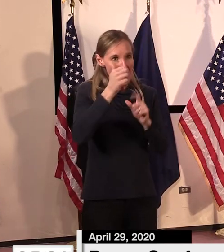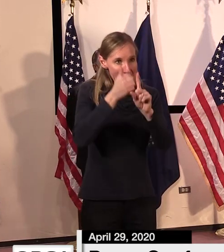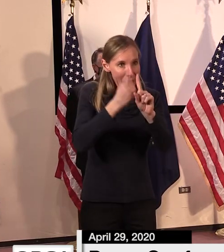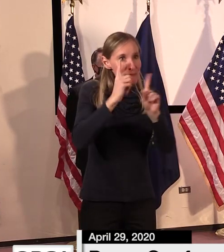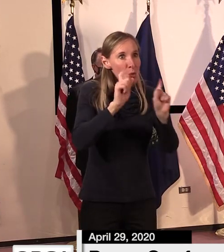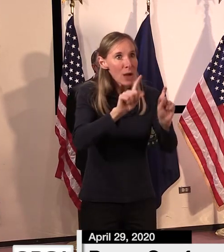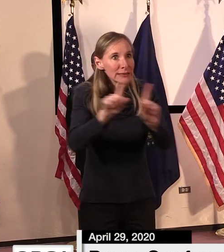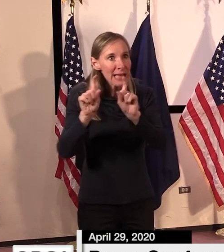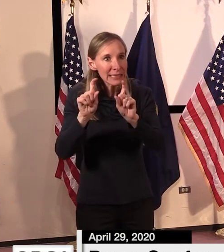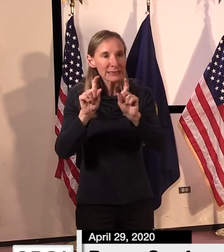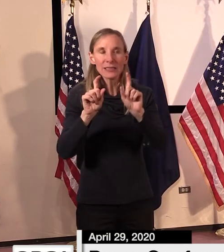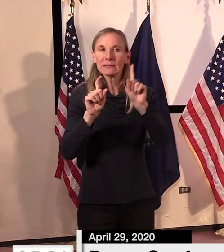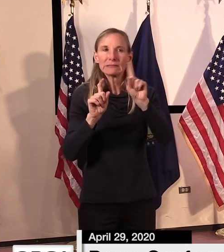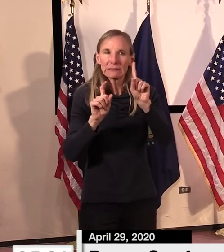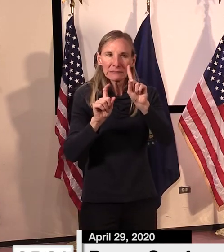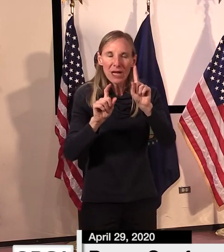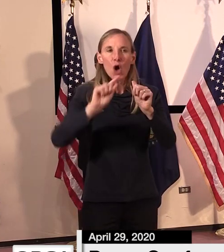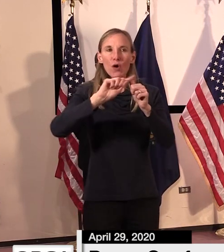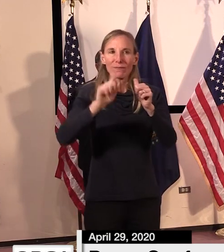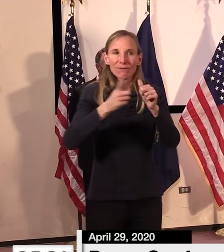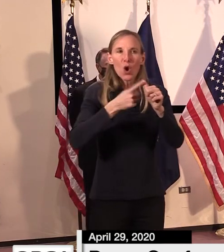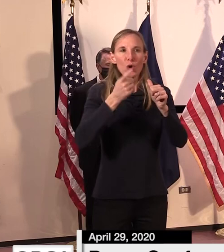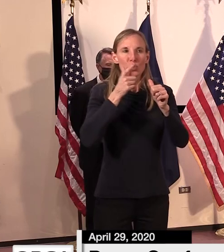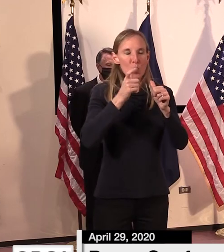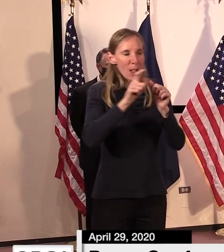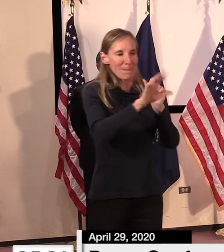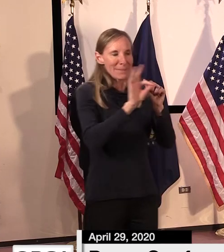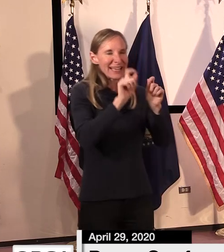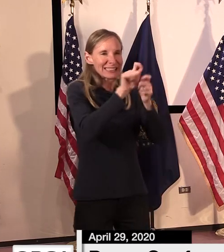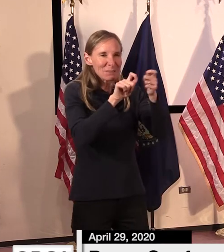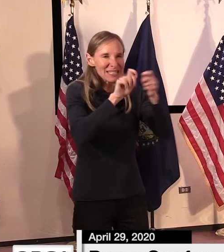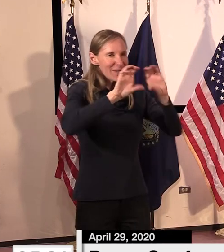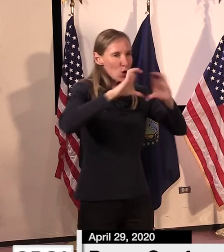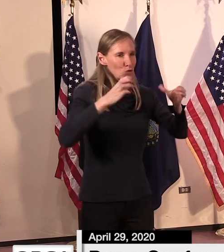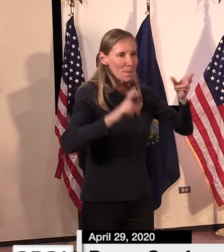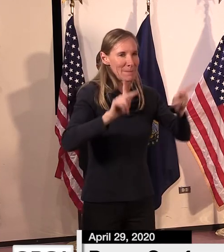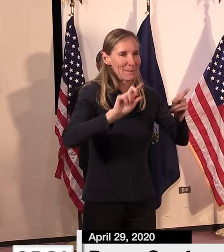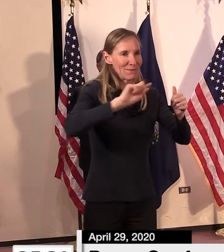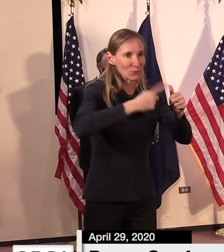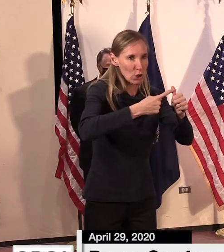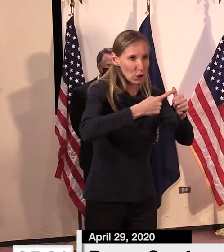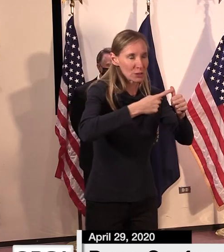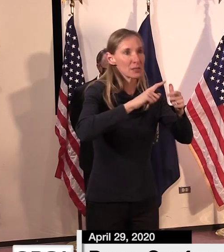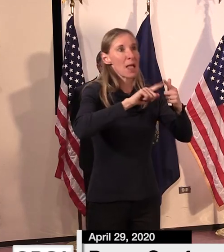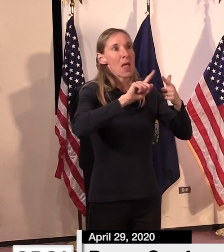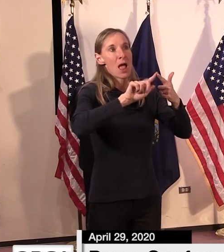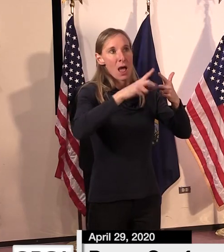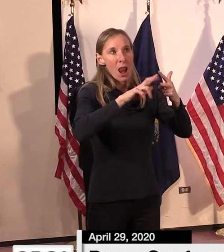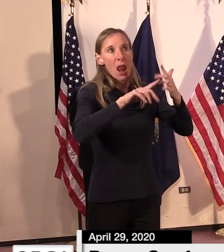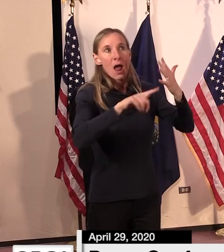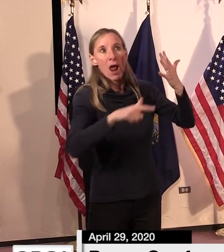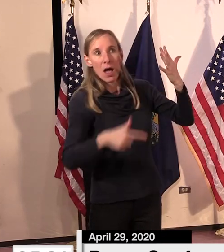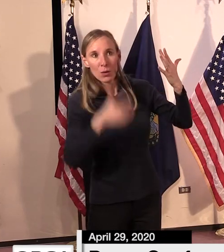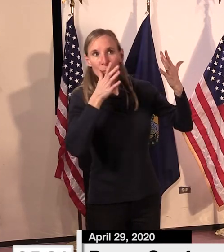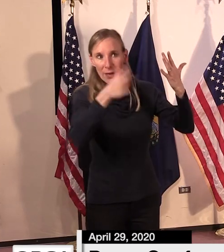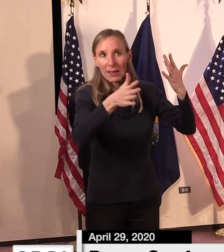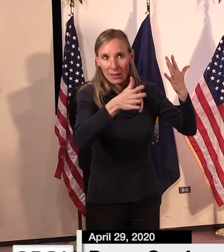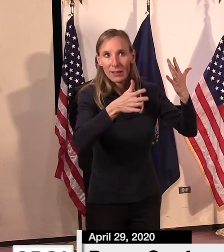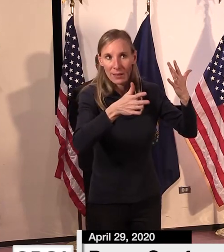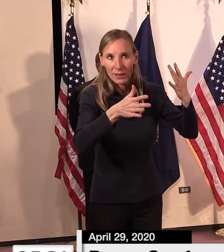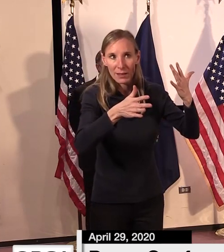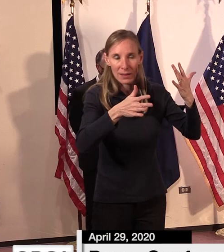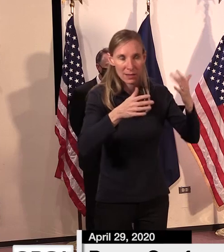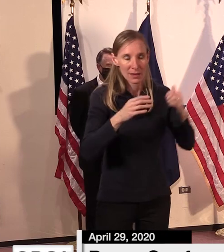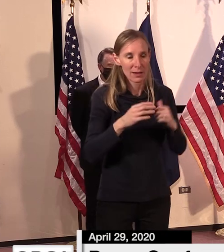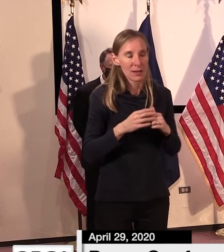we will make testing available to in the coming weeks. It's imperative that as we ramp up our testing and